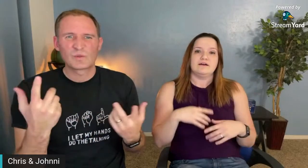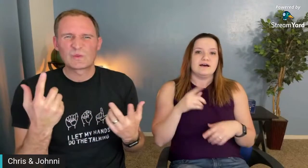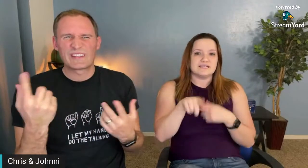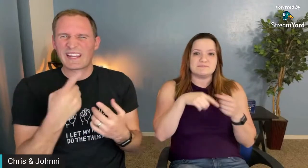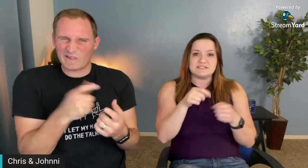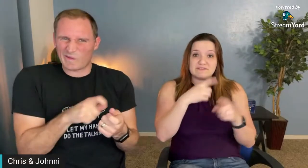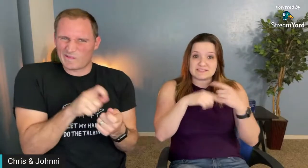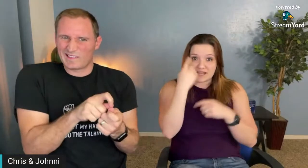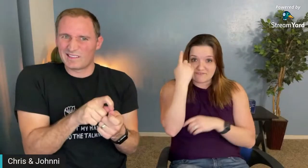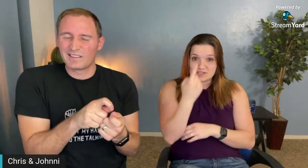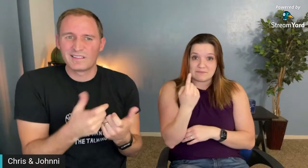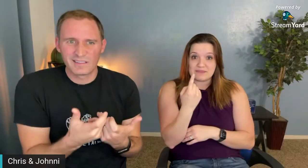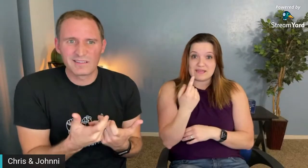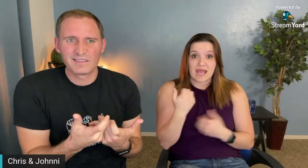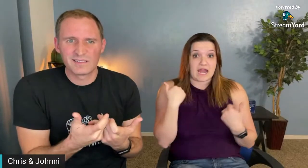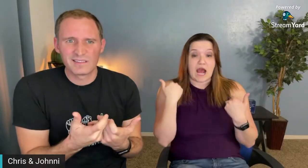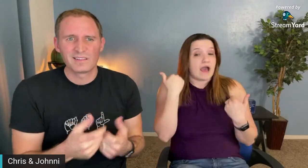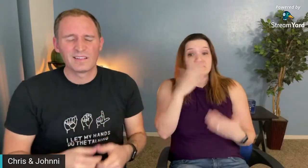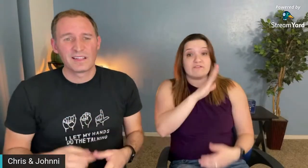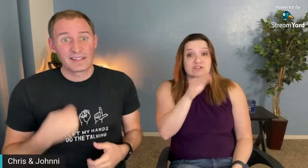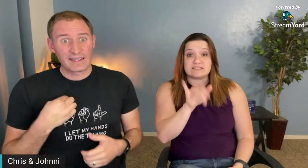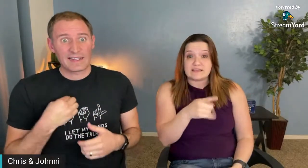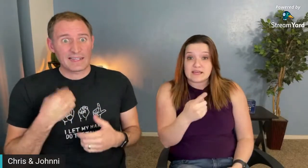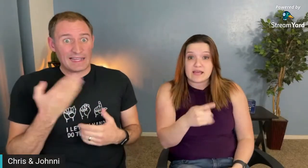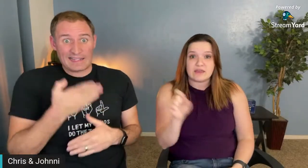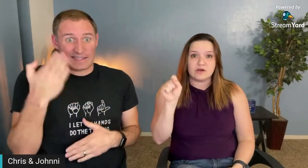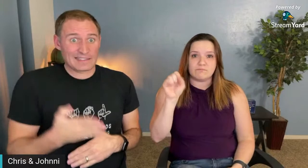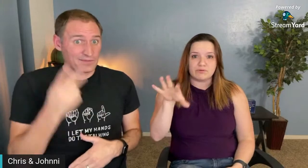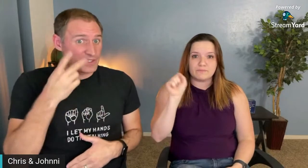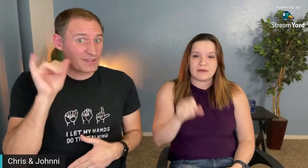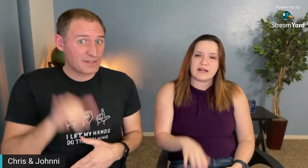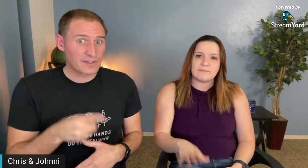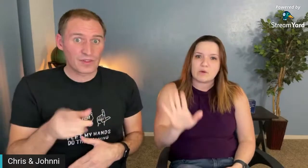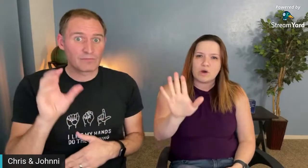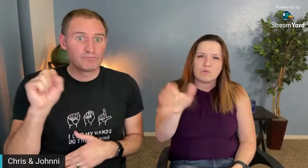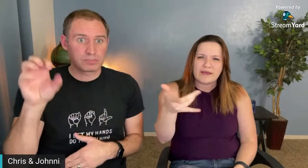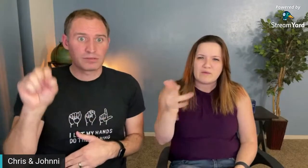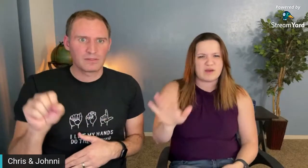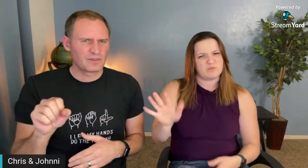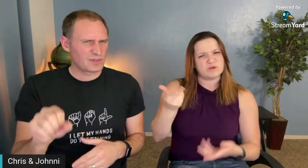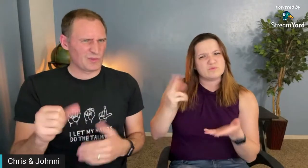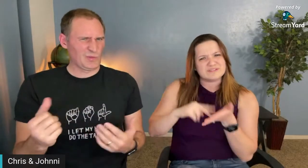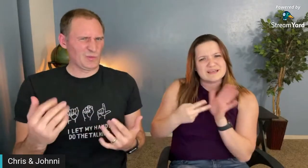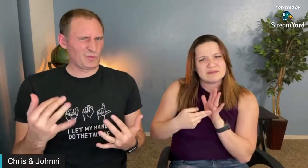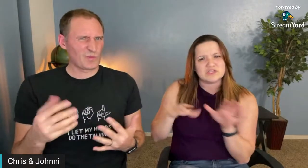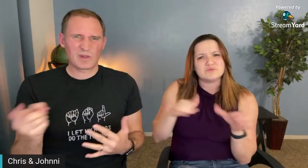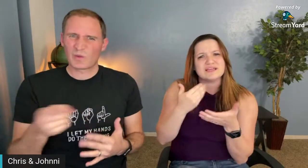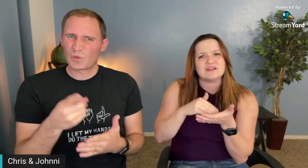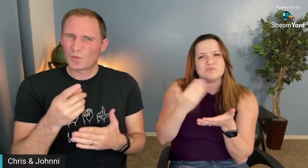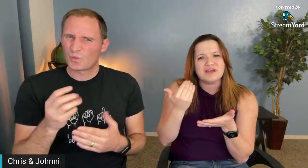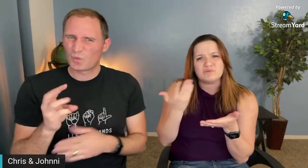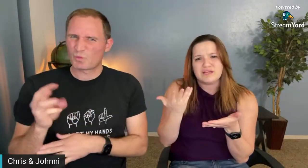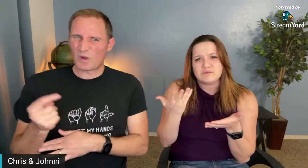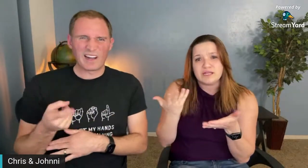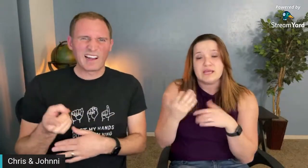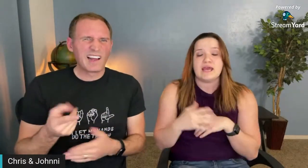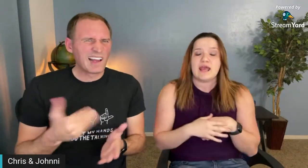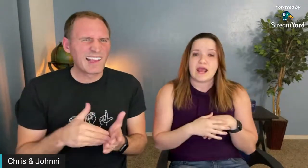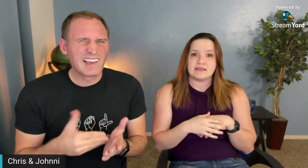a specific sign for something, and I've never seen that, and they'll boop, and I'm like, well, wait, what does that mean? Do it again. What? And then